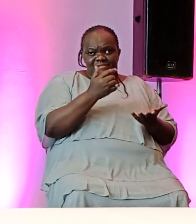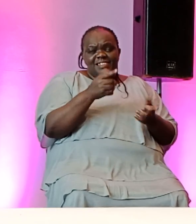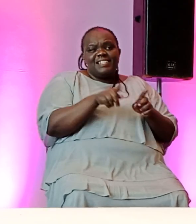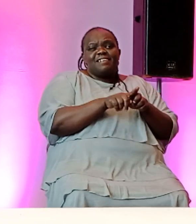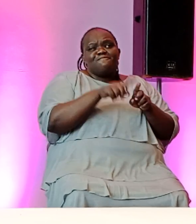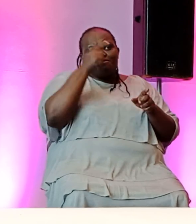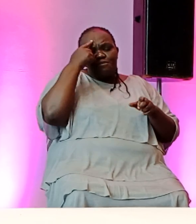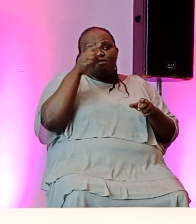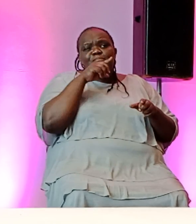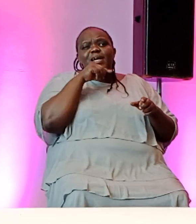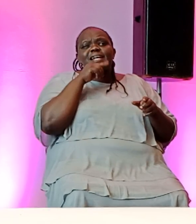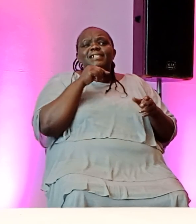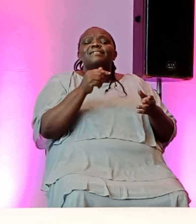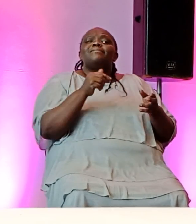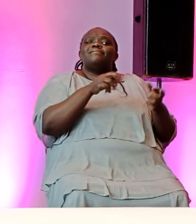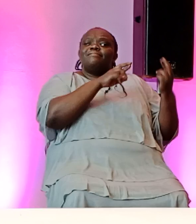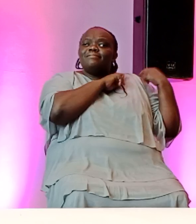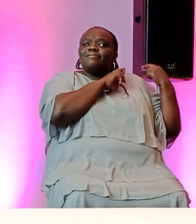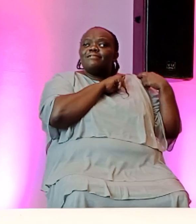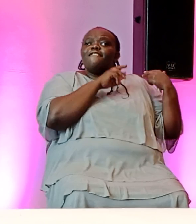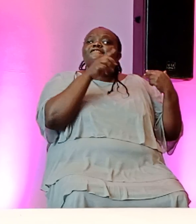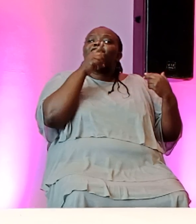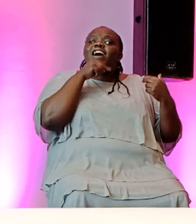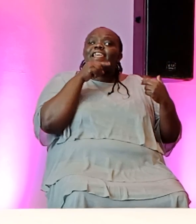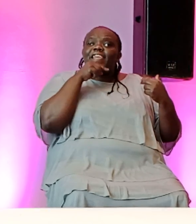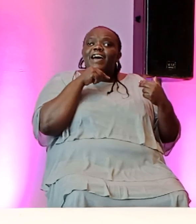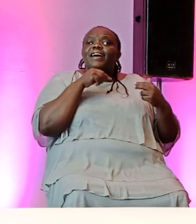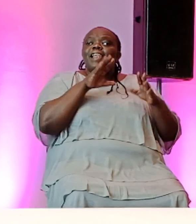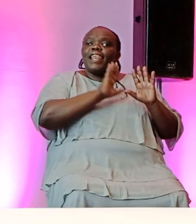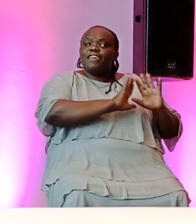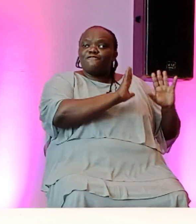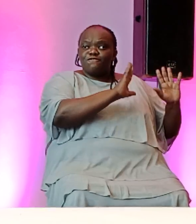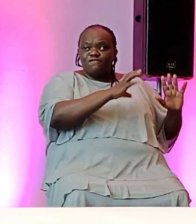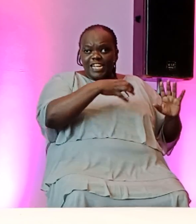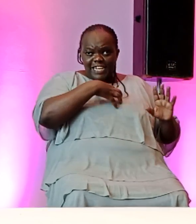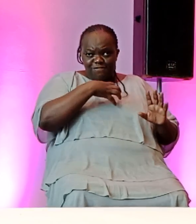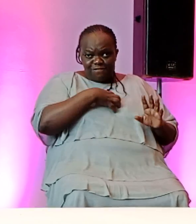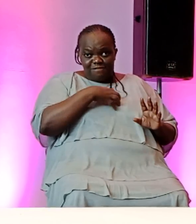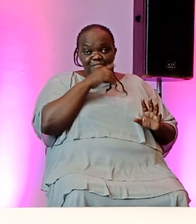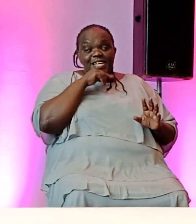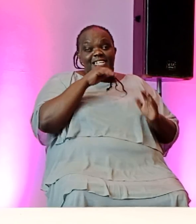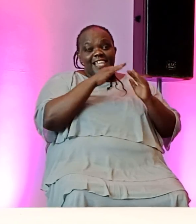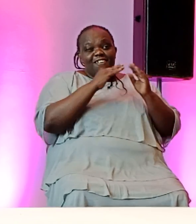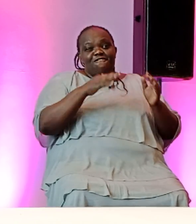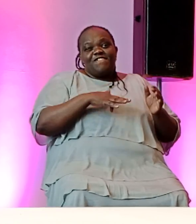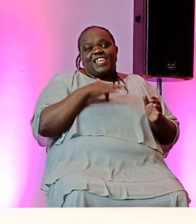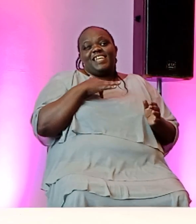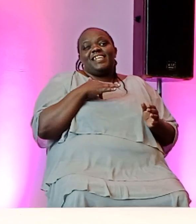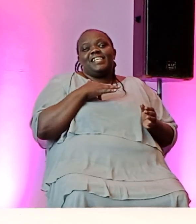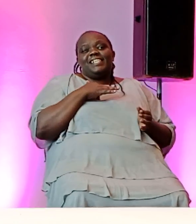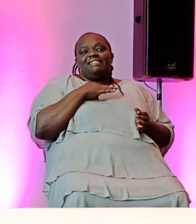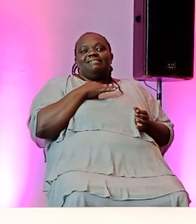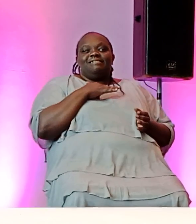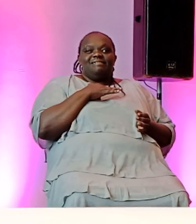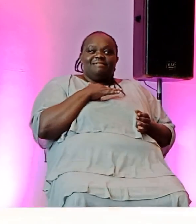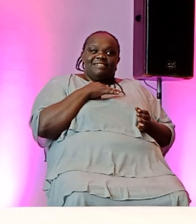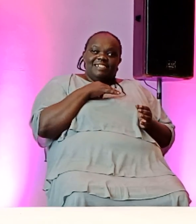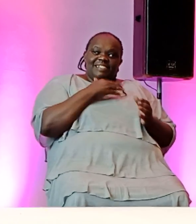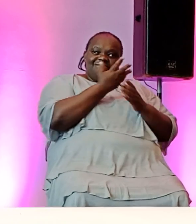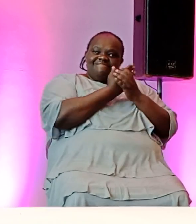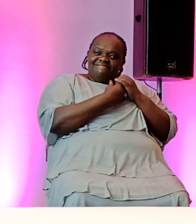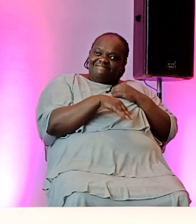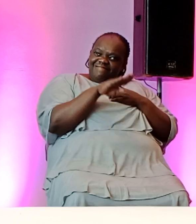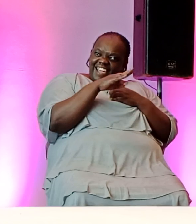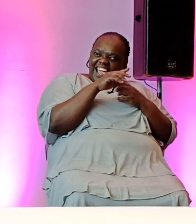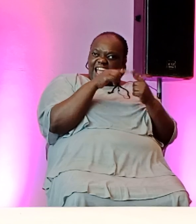men to take up paternity or parental leave. I hope the men in the house don't feel discouraged